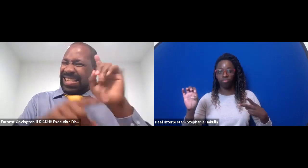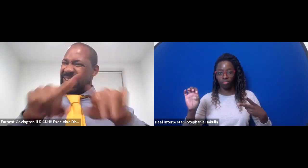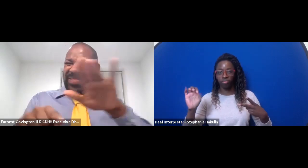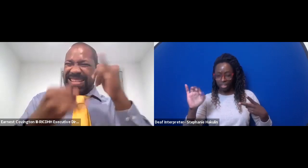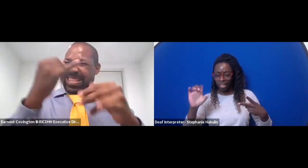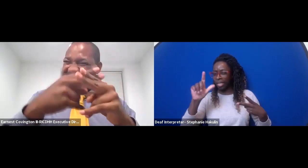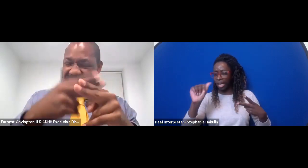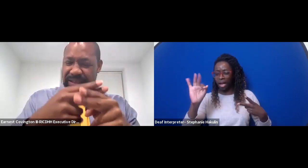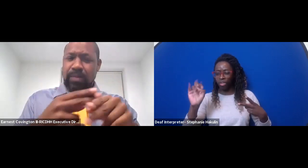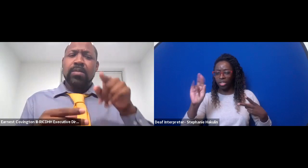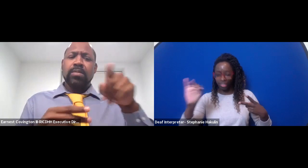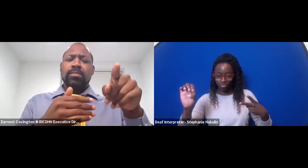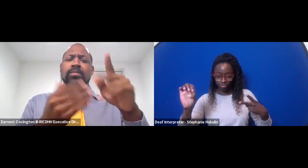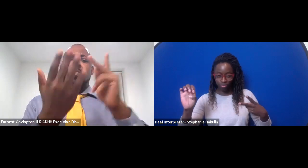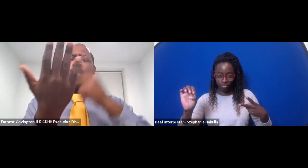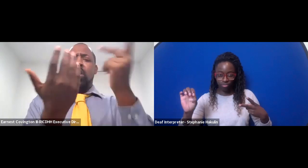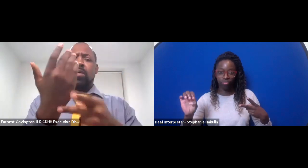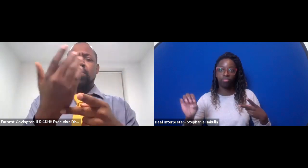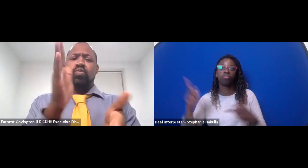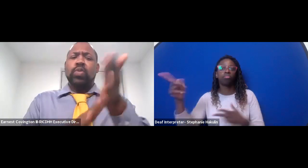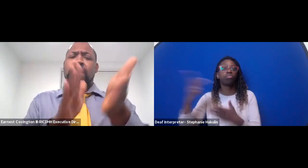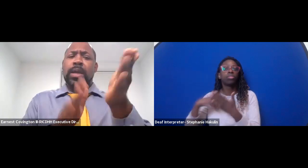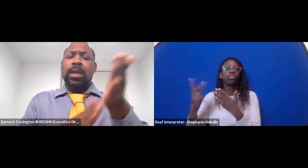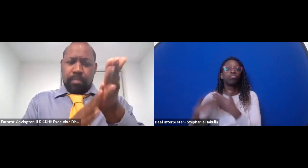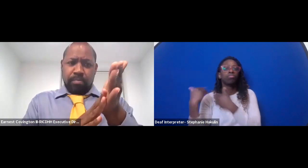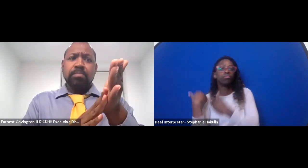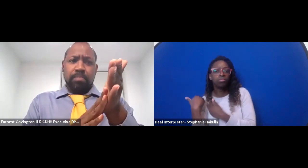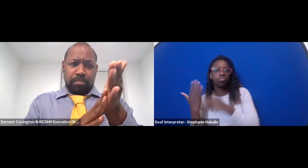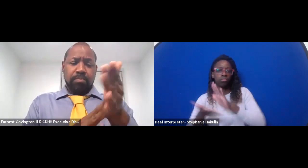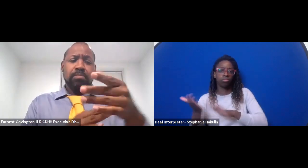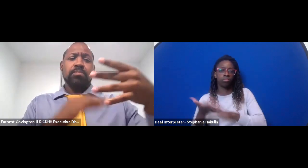I never spell his name right, sorry, but it's Alexander